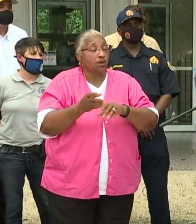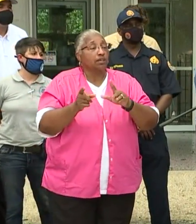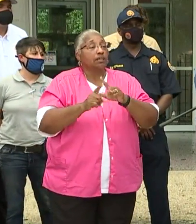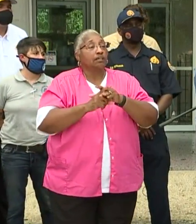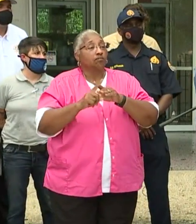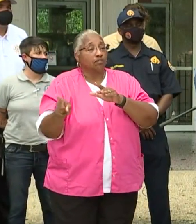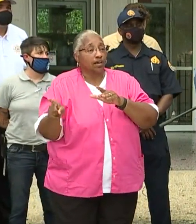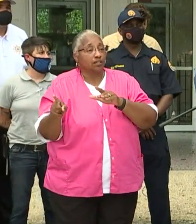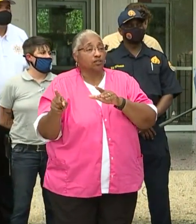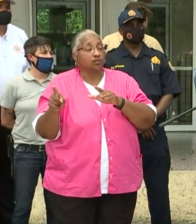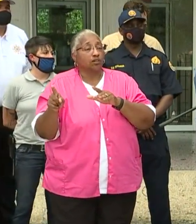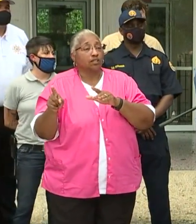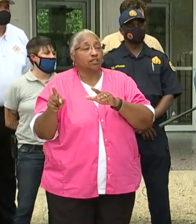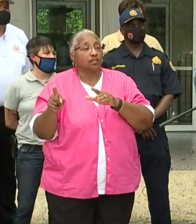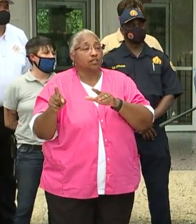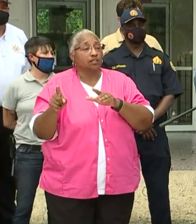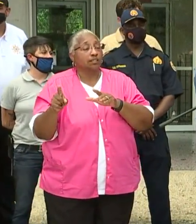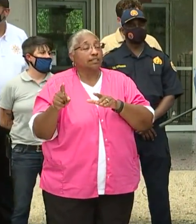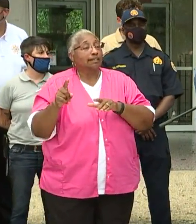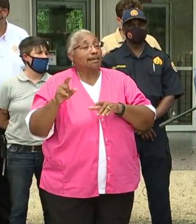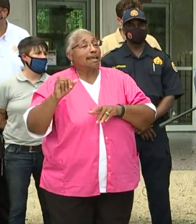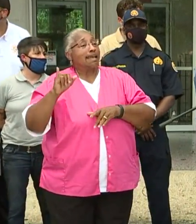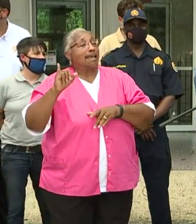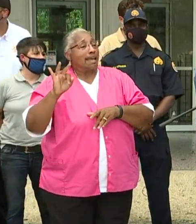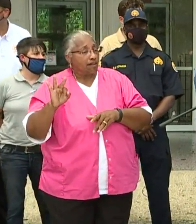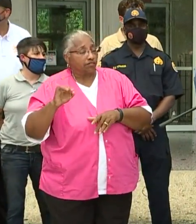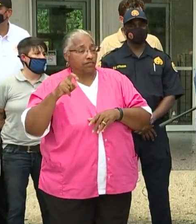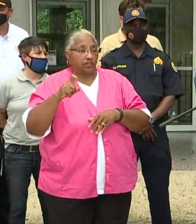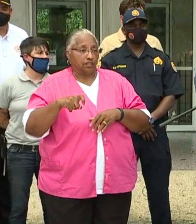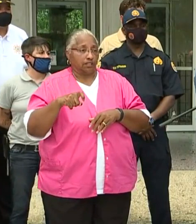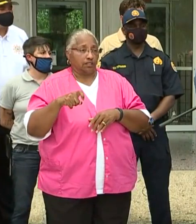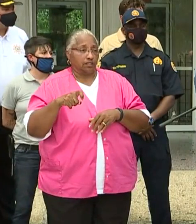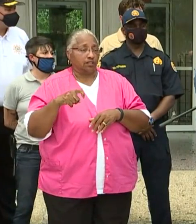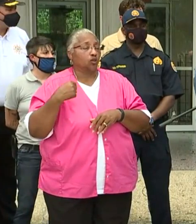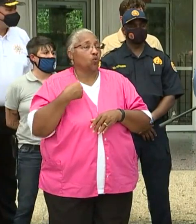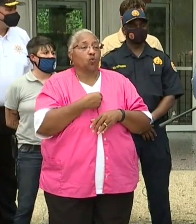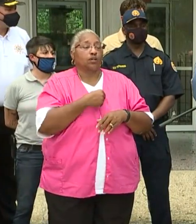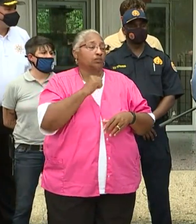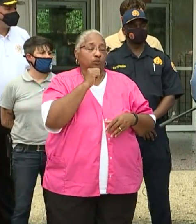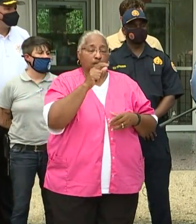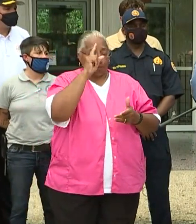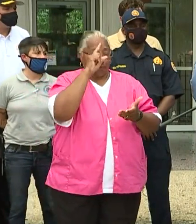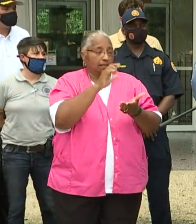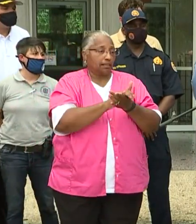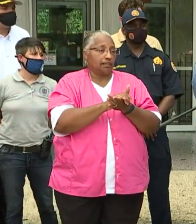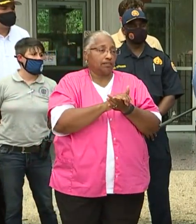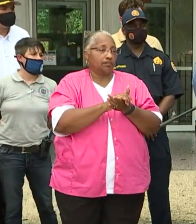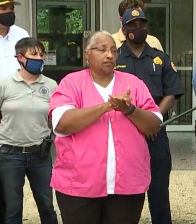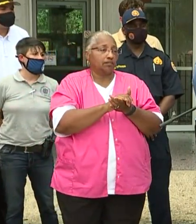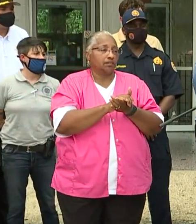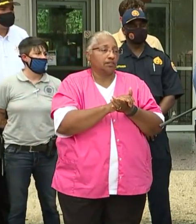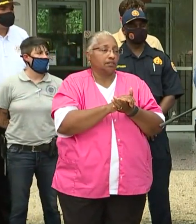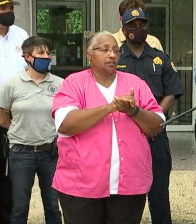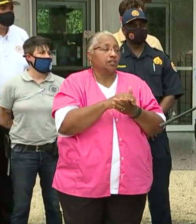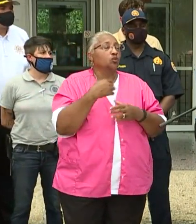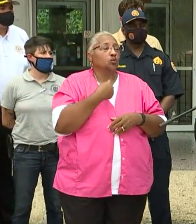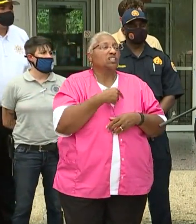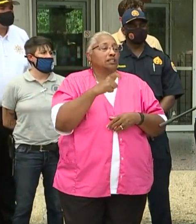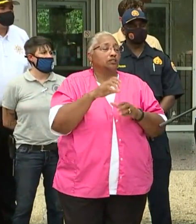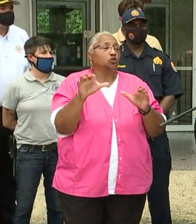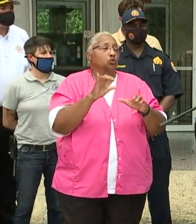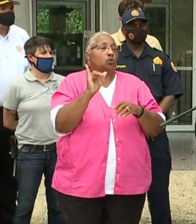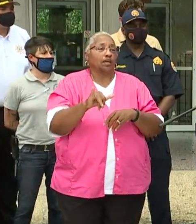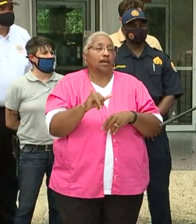post-evacuation effort, just in case, we do not believe that that effort is going to be